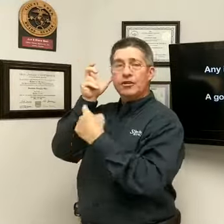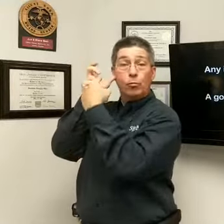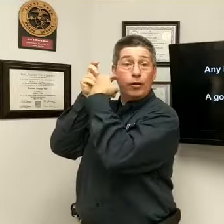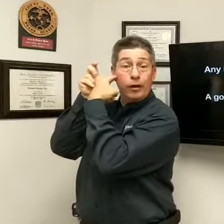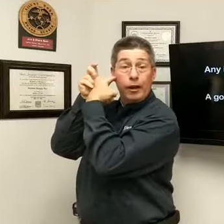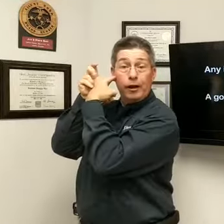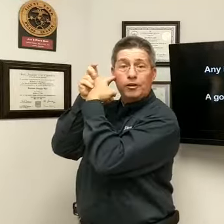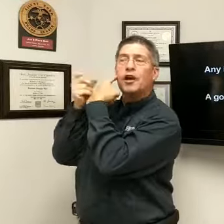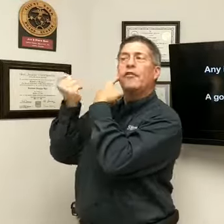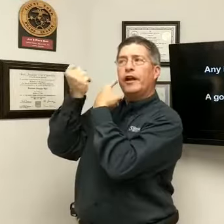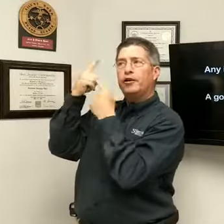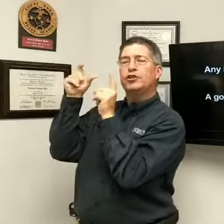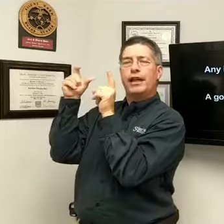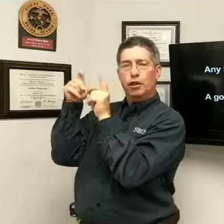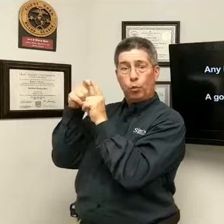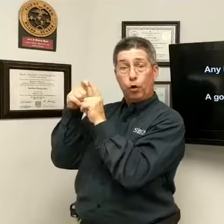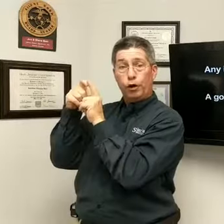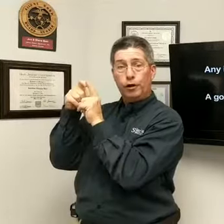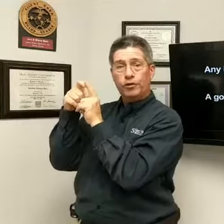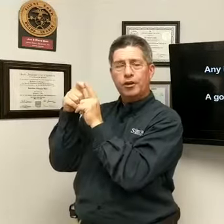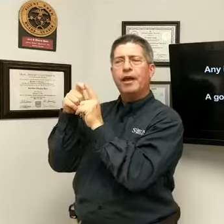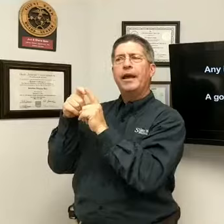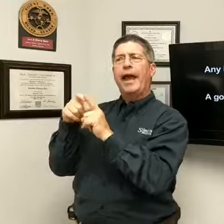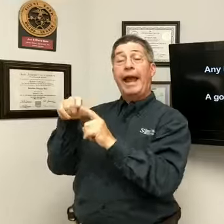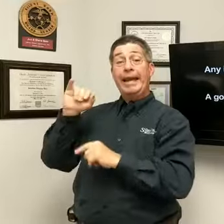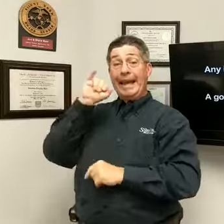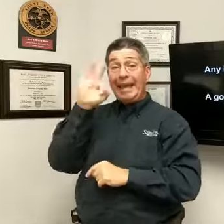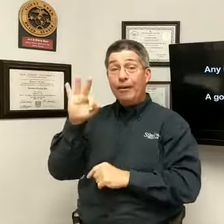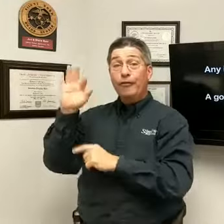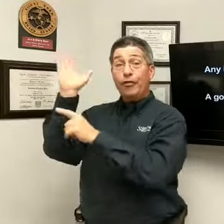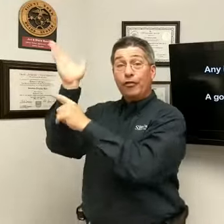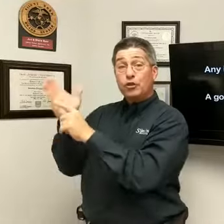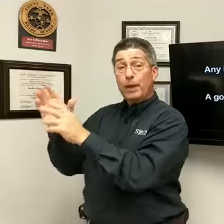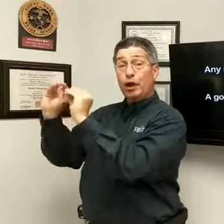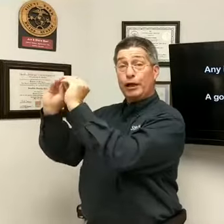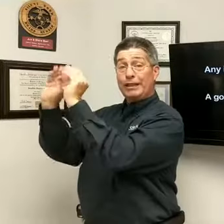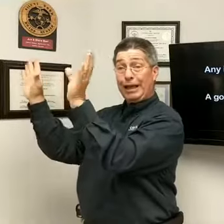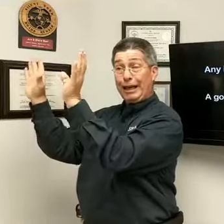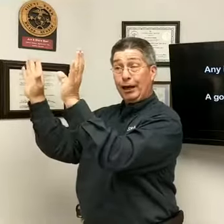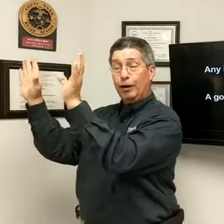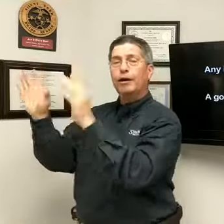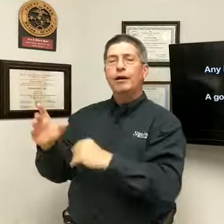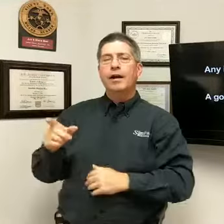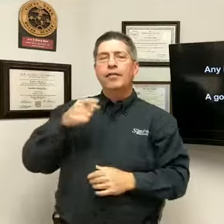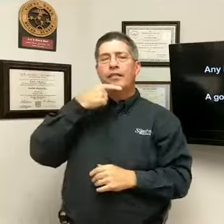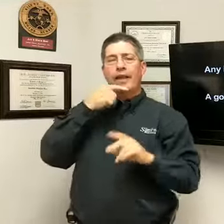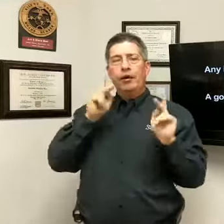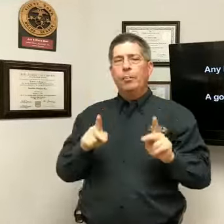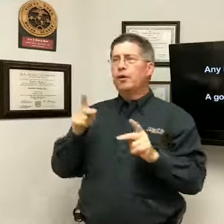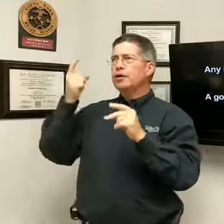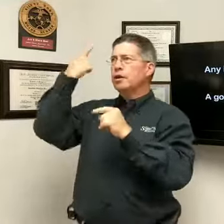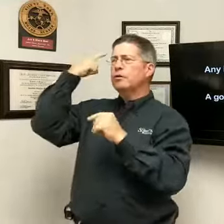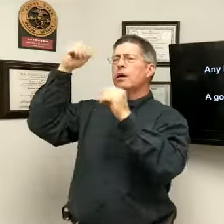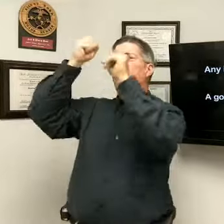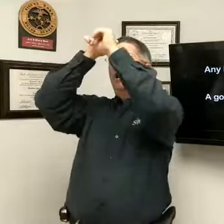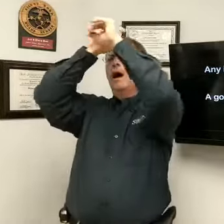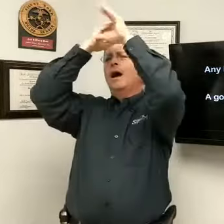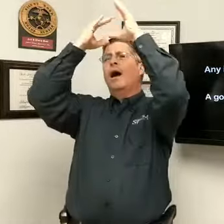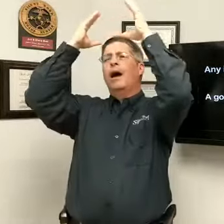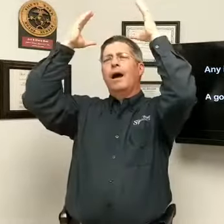their ears, they understand the words. And if the speaker is clear, then the hearing person goes,